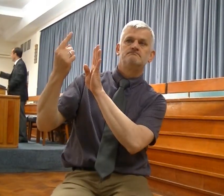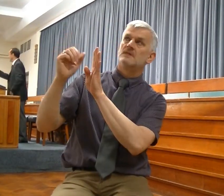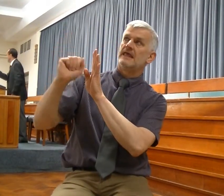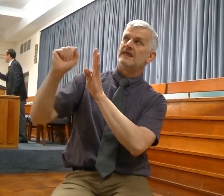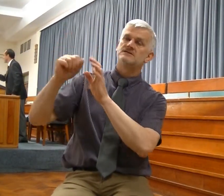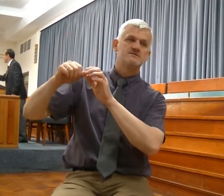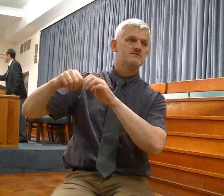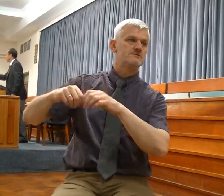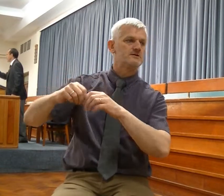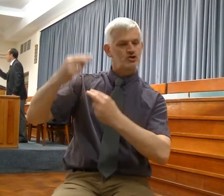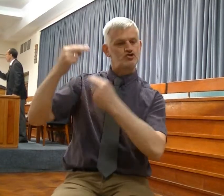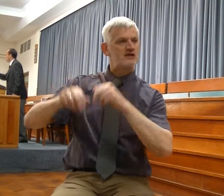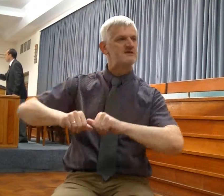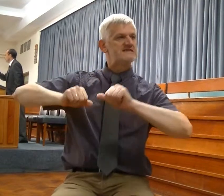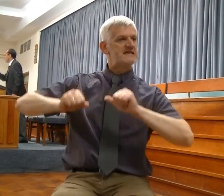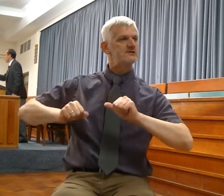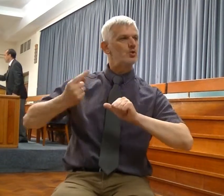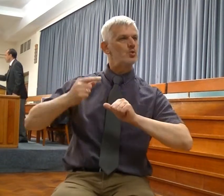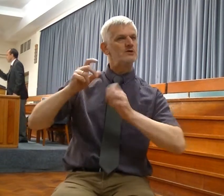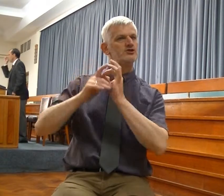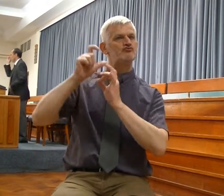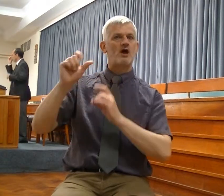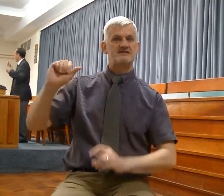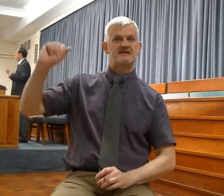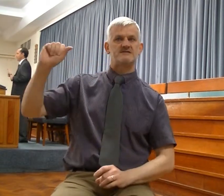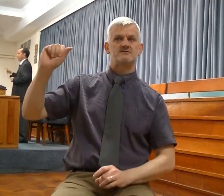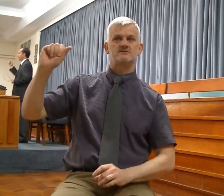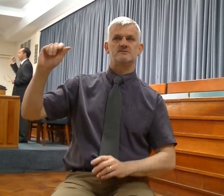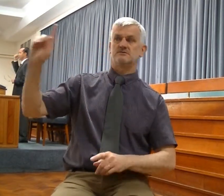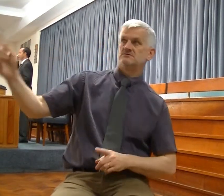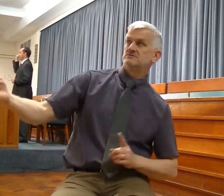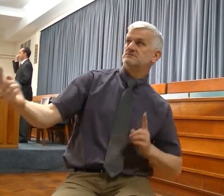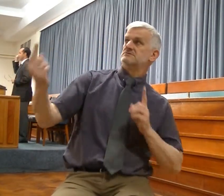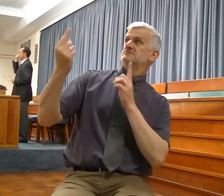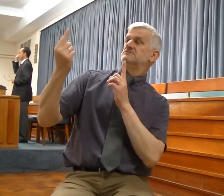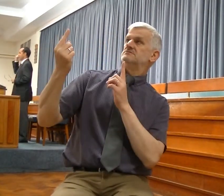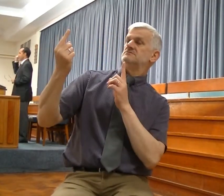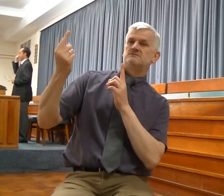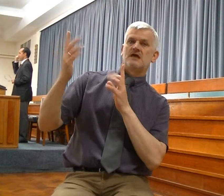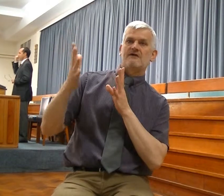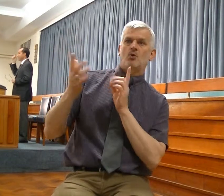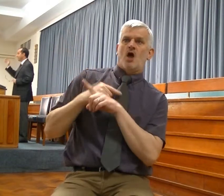Christ. And in that day, we will give account of any